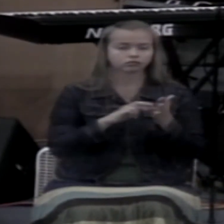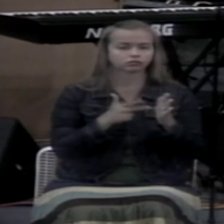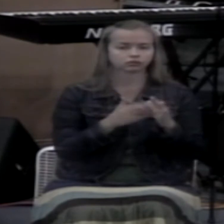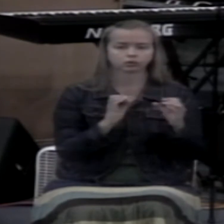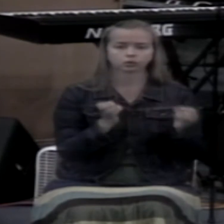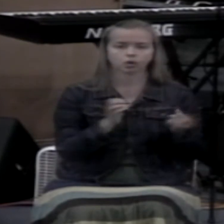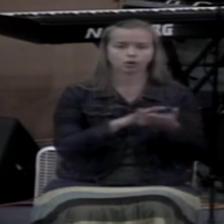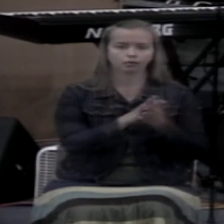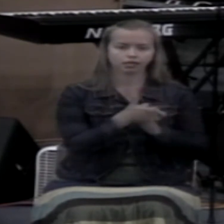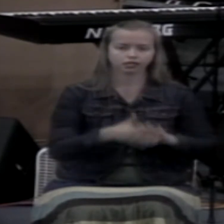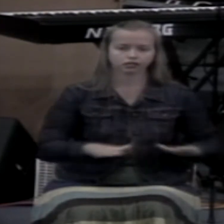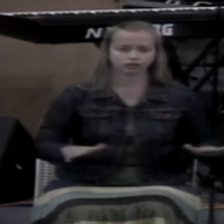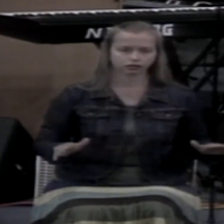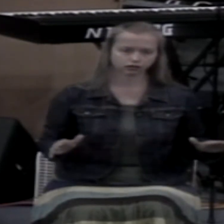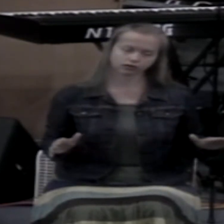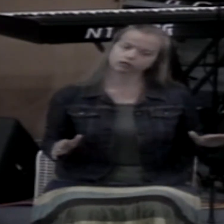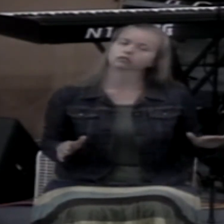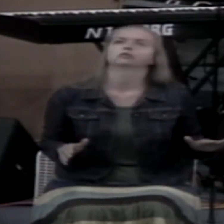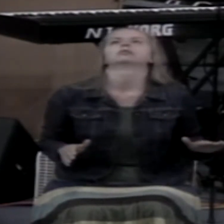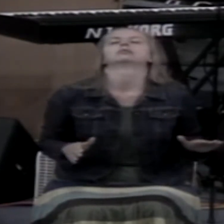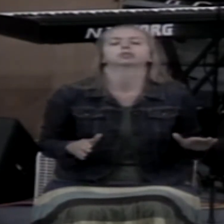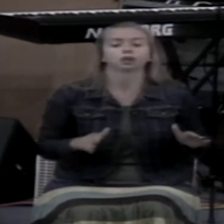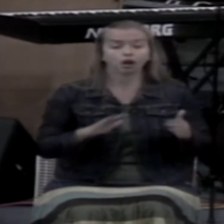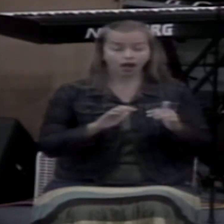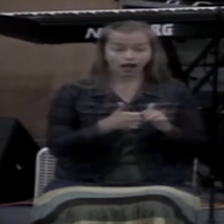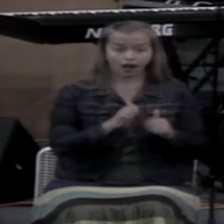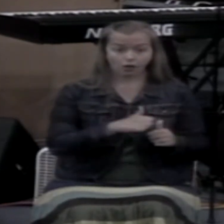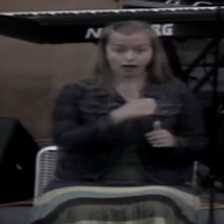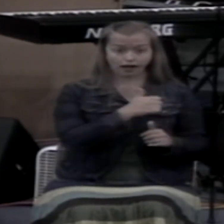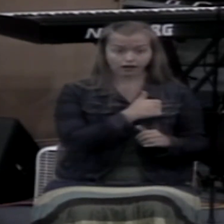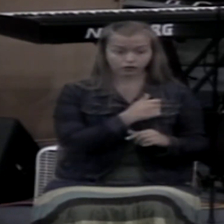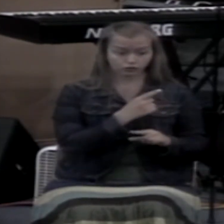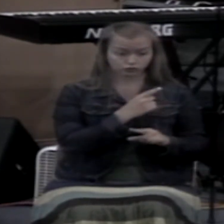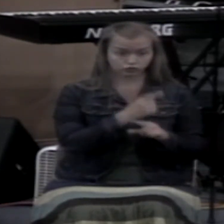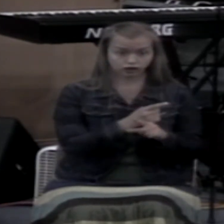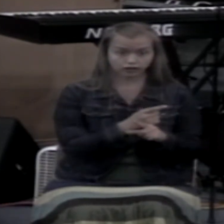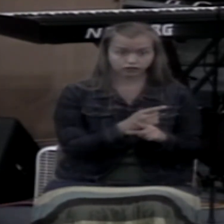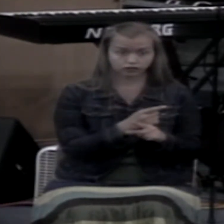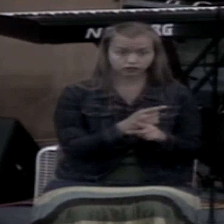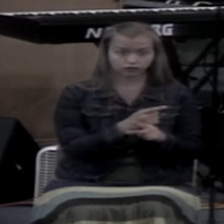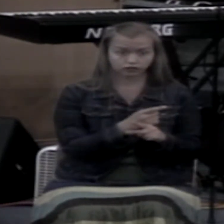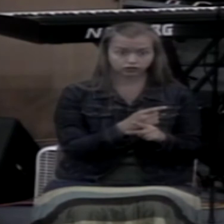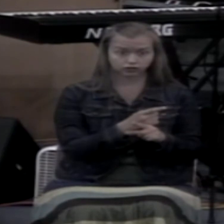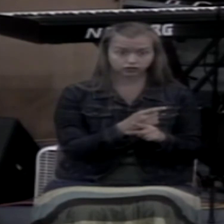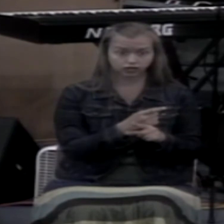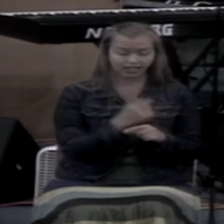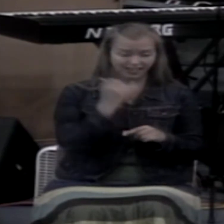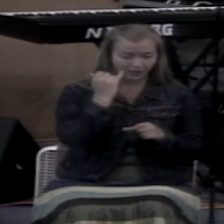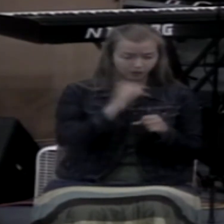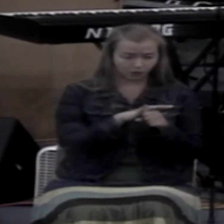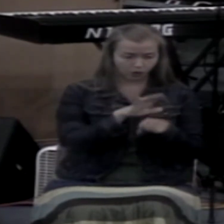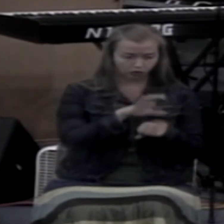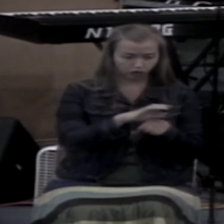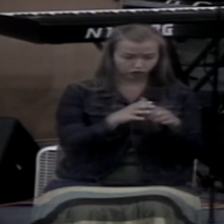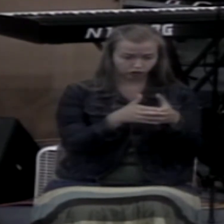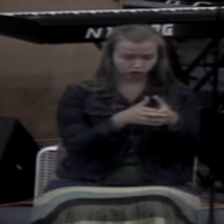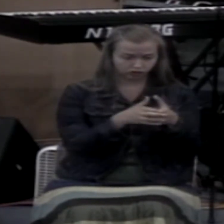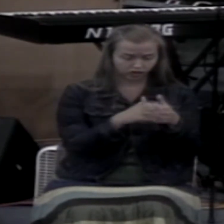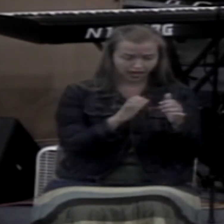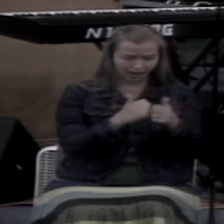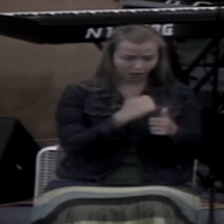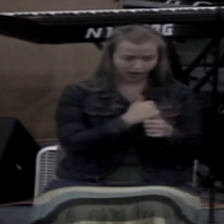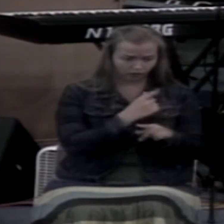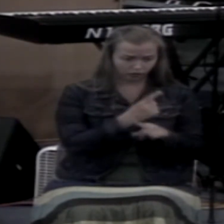the government that exists in that assembly. Keeps the attitudes right. one